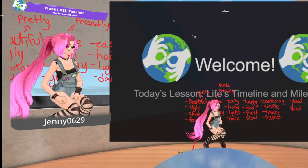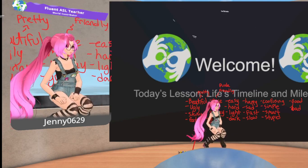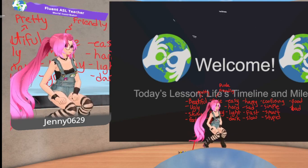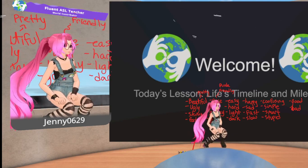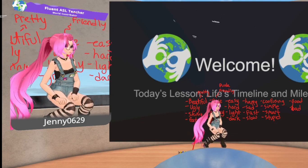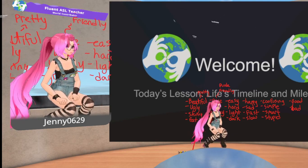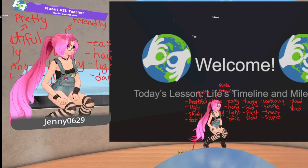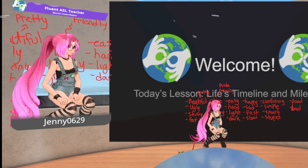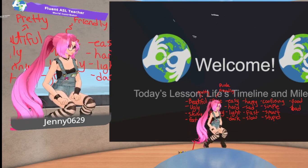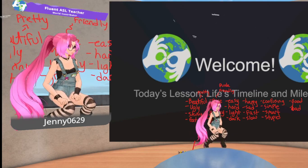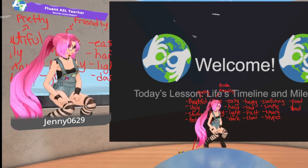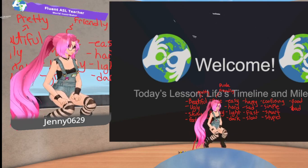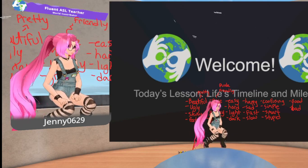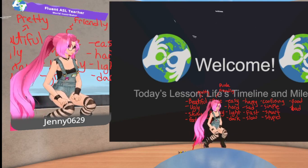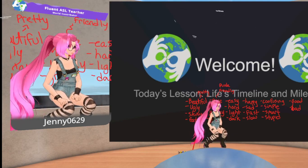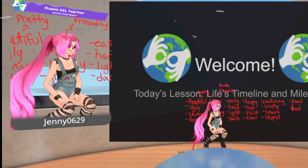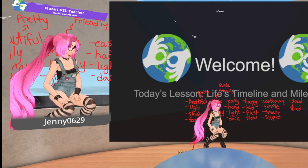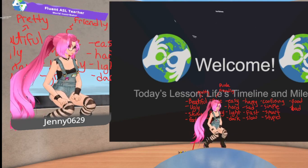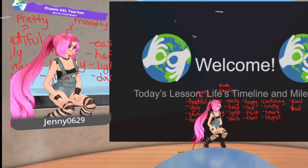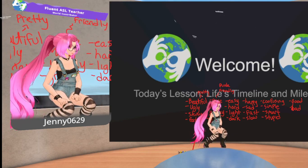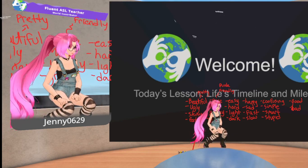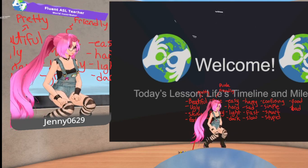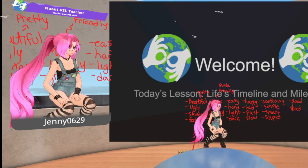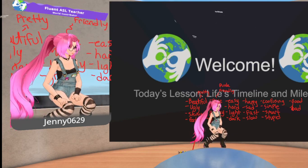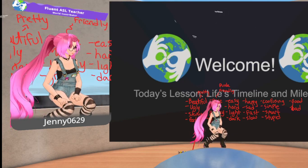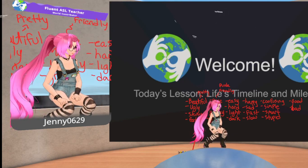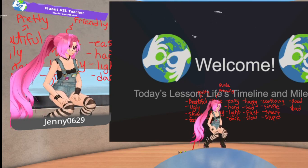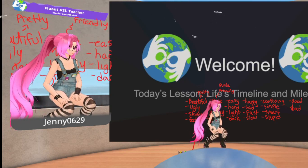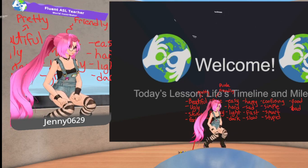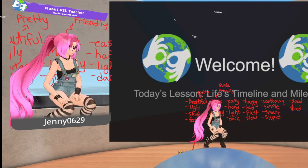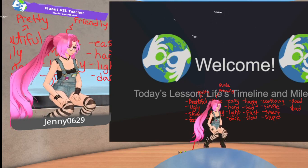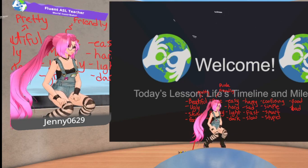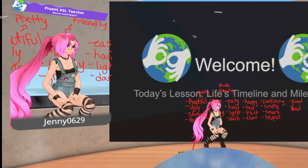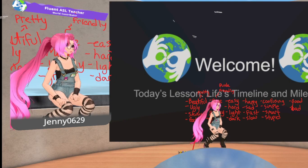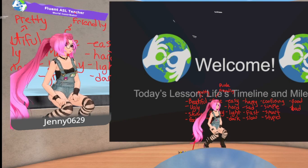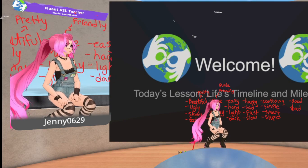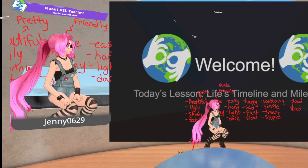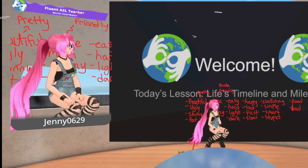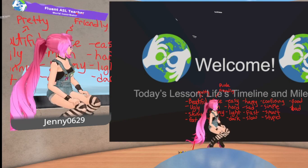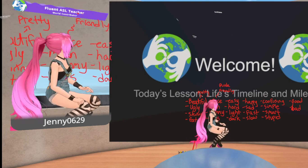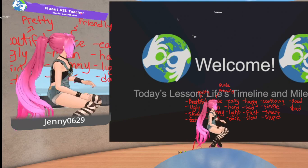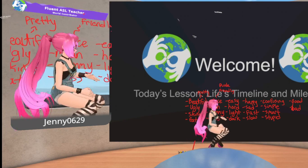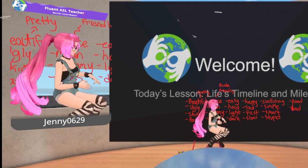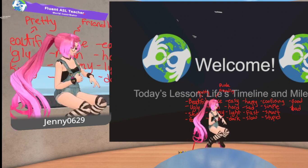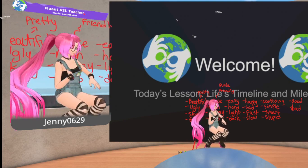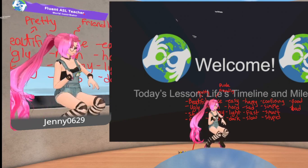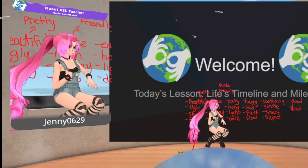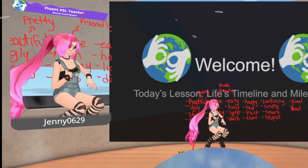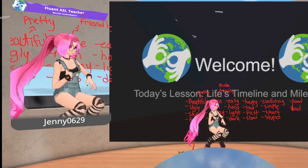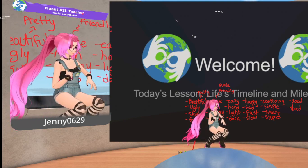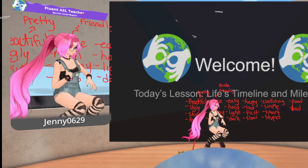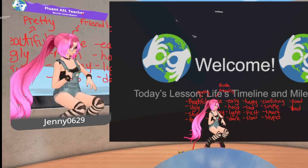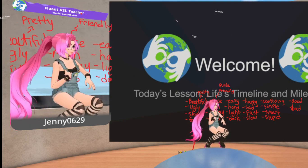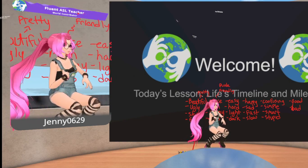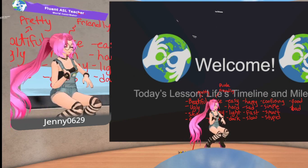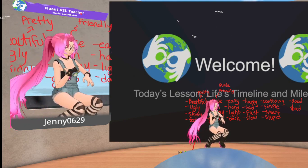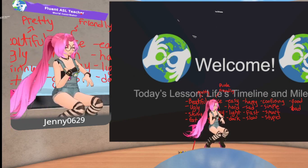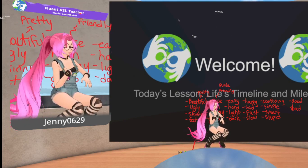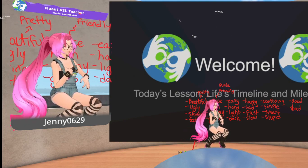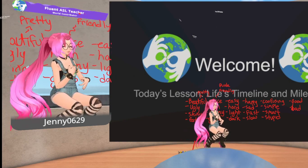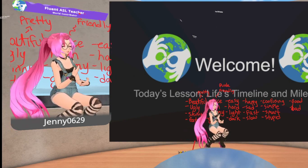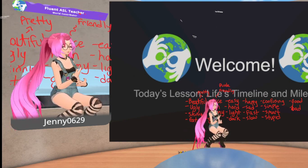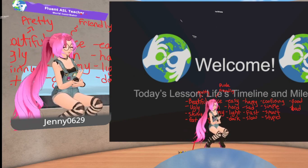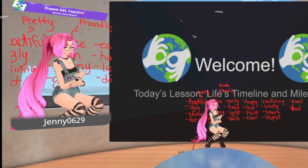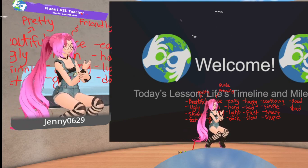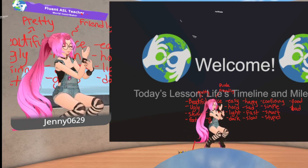light, wouldn't it also be like this for like the color light? Or like So a light color? Yeah,